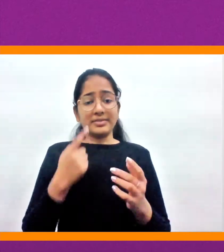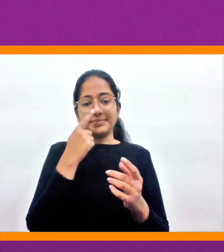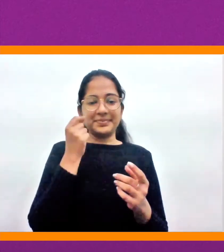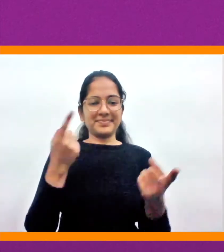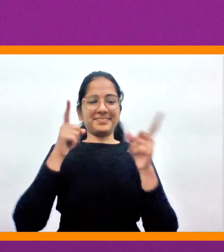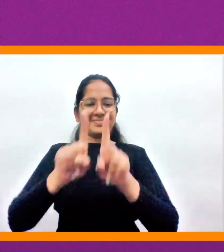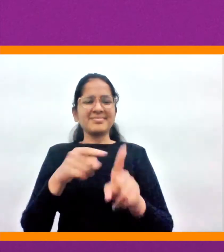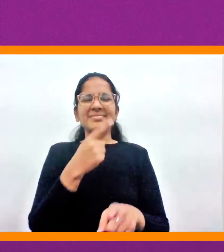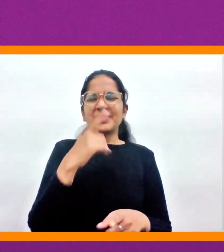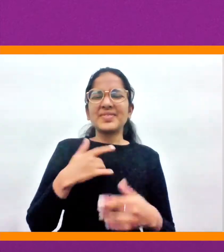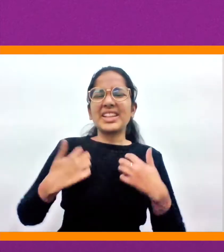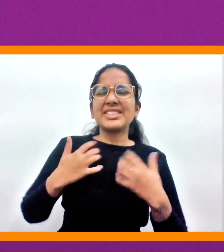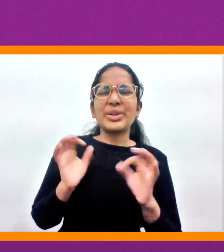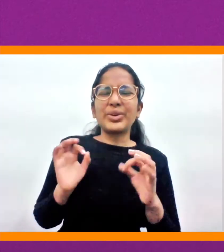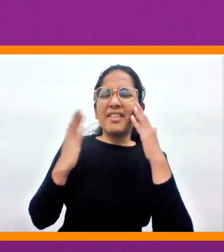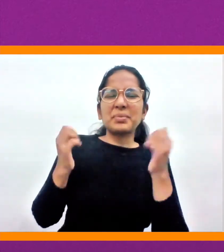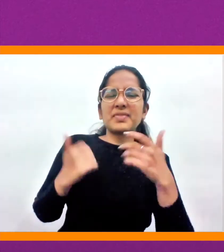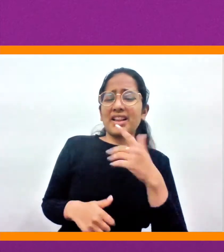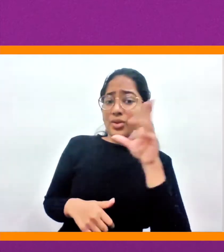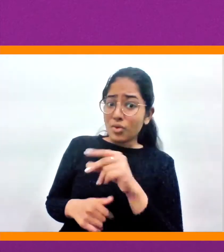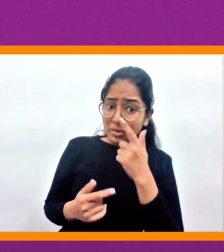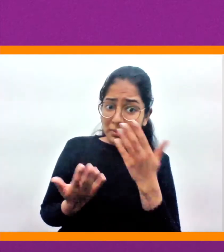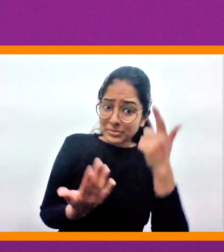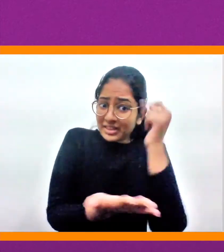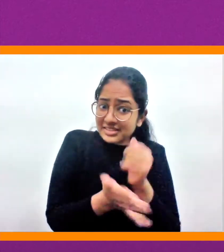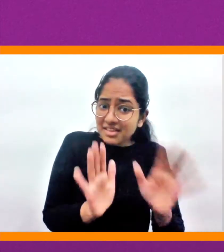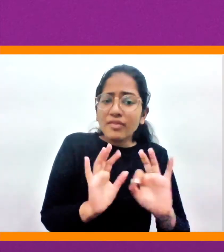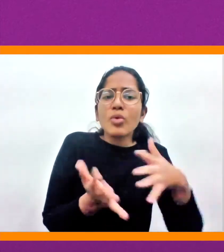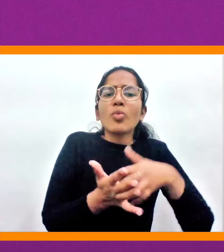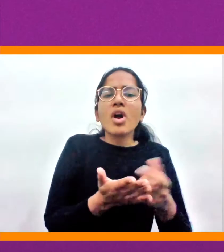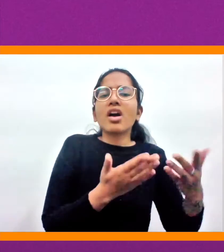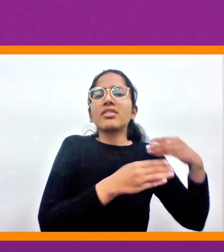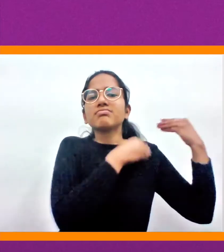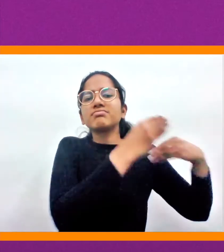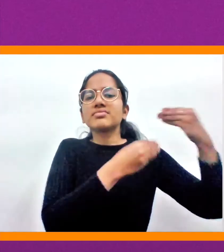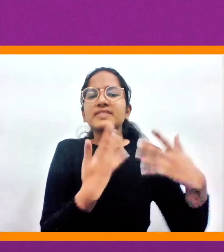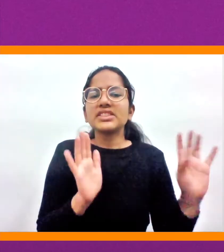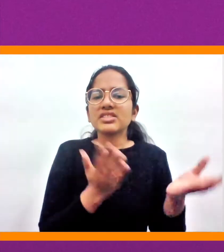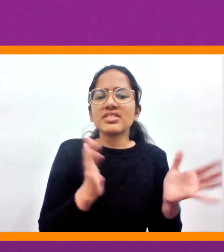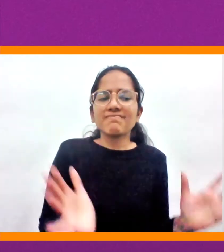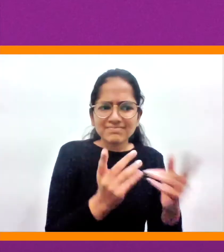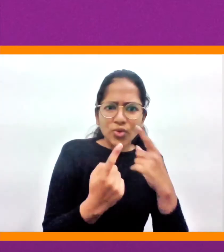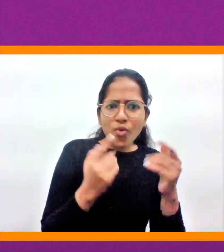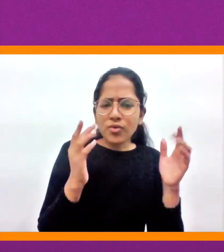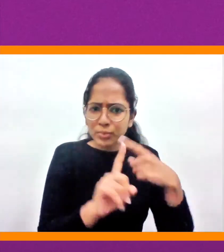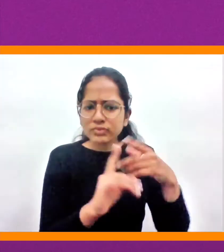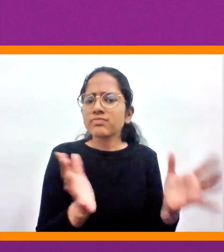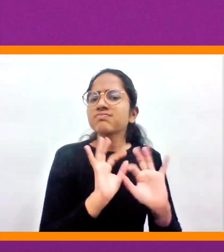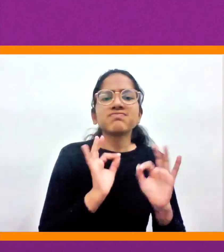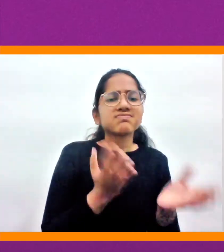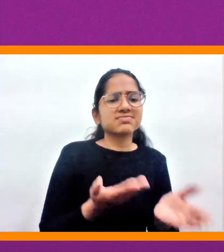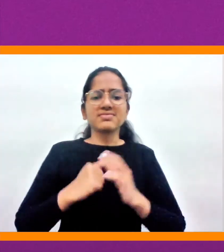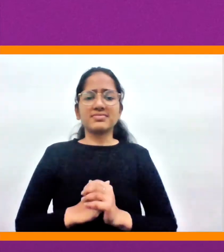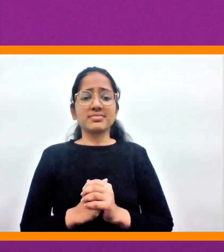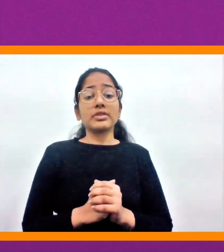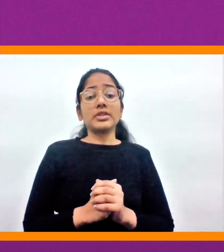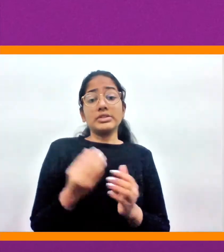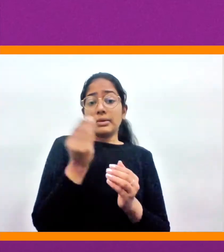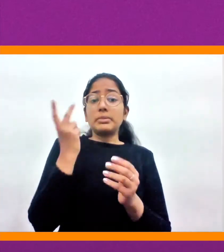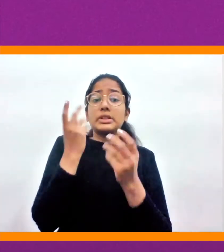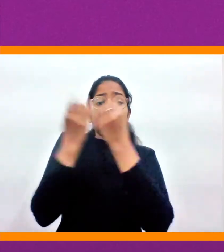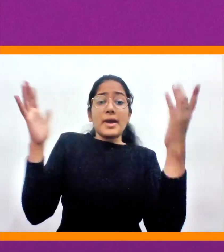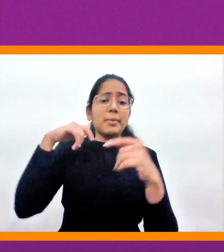no presumed that women are free and autonomous to say no in uncomfortable situations. But most women aren't taught how to